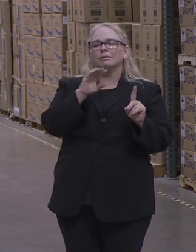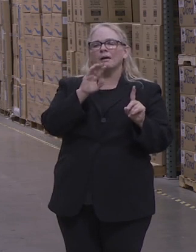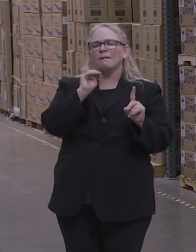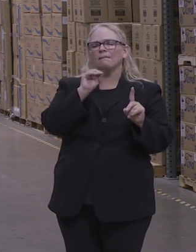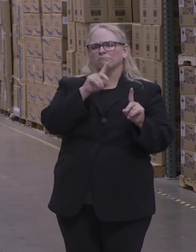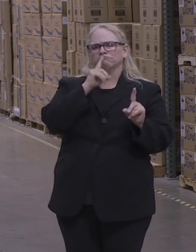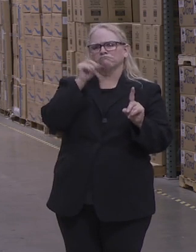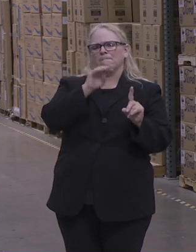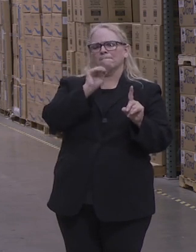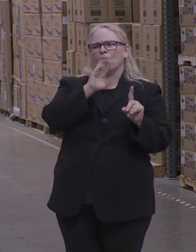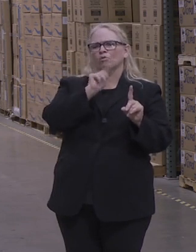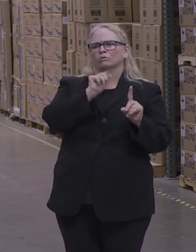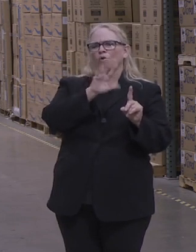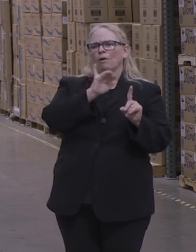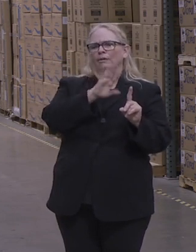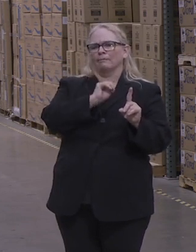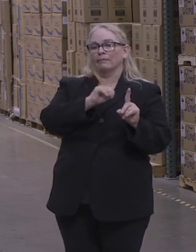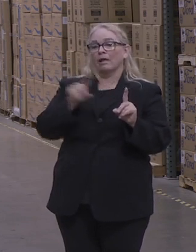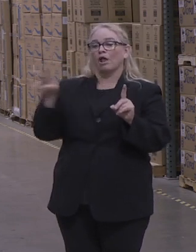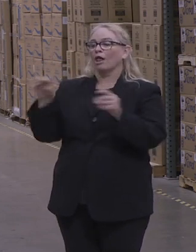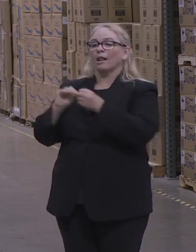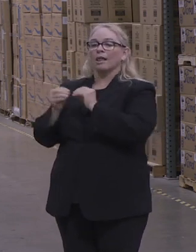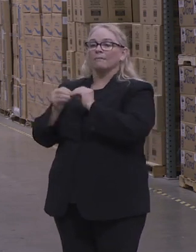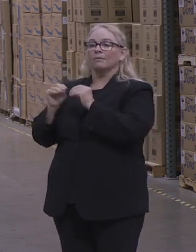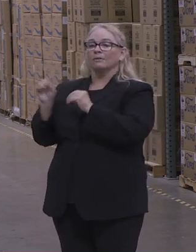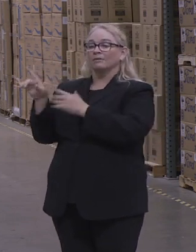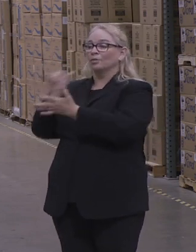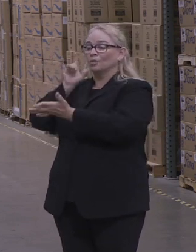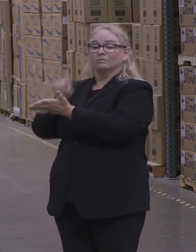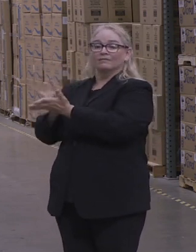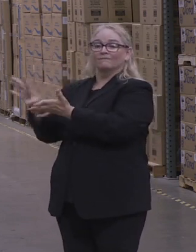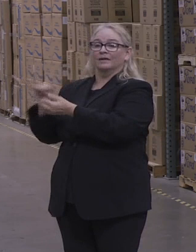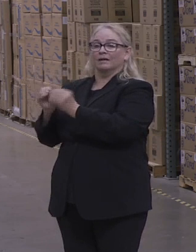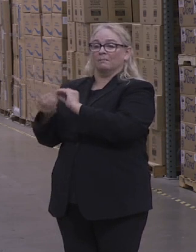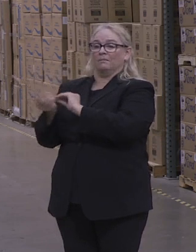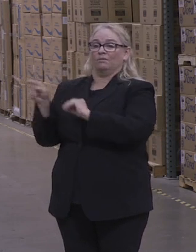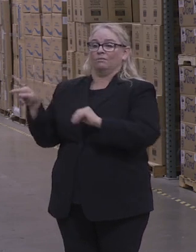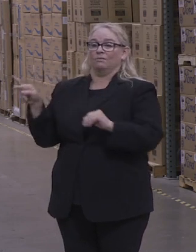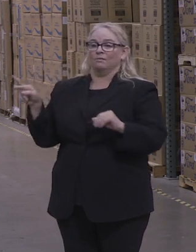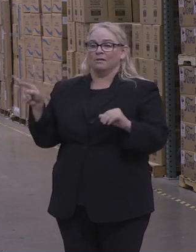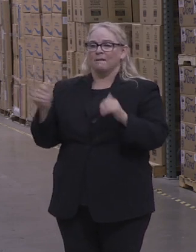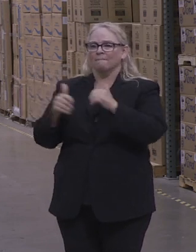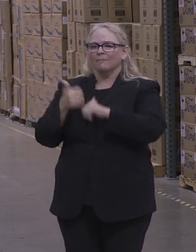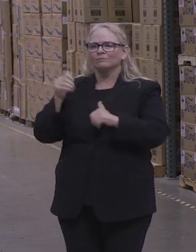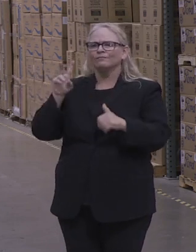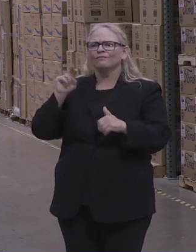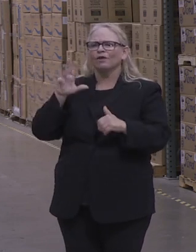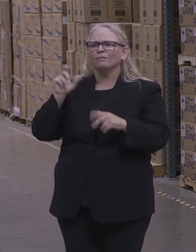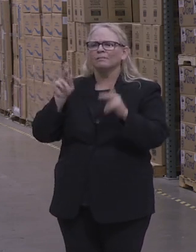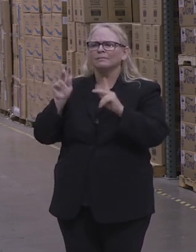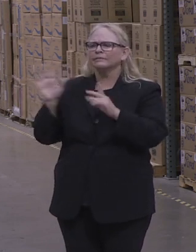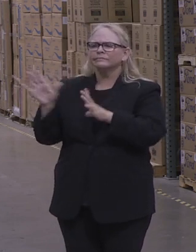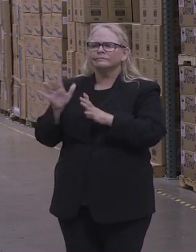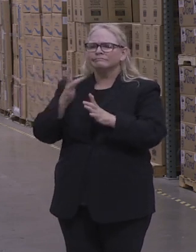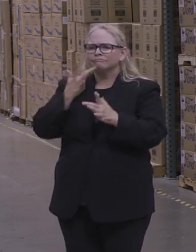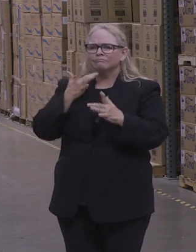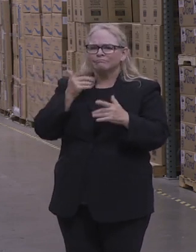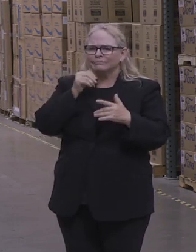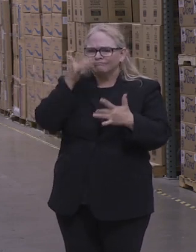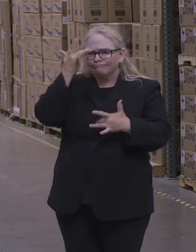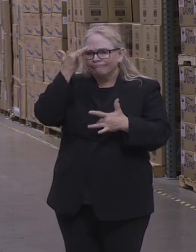the disproportionate number of individuals that are most vulnerable in this environment to those